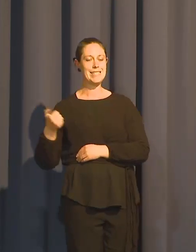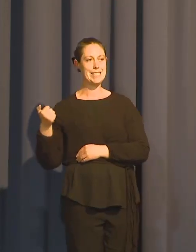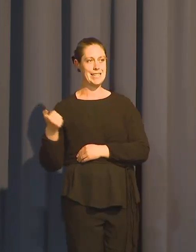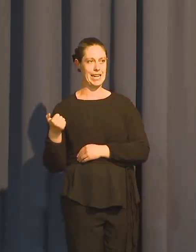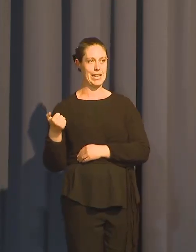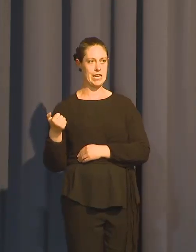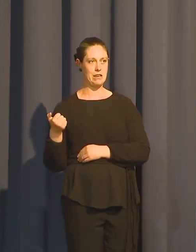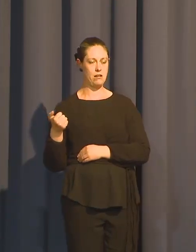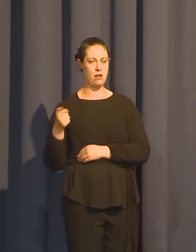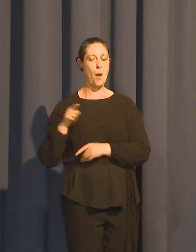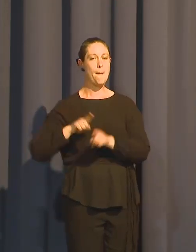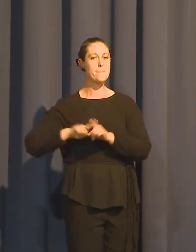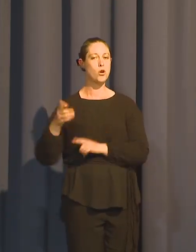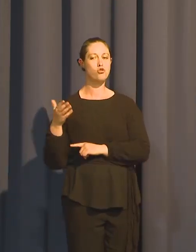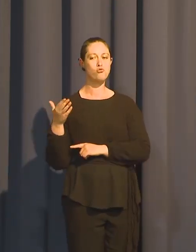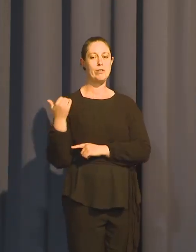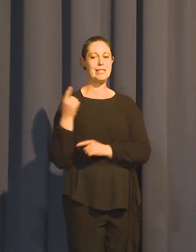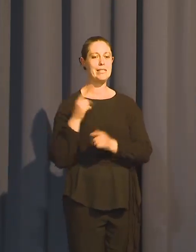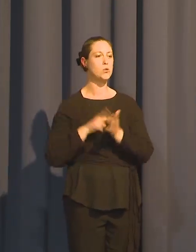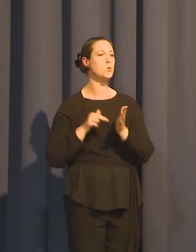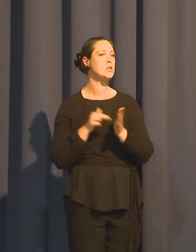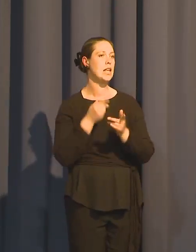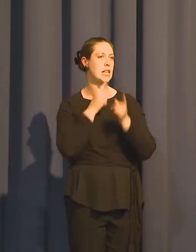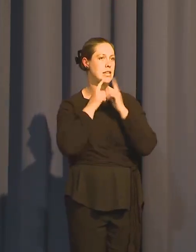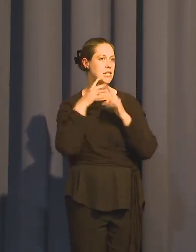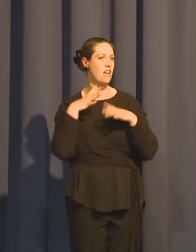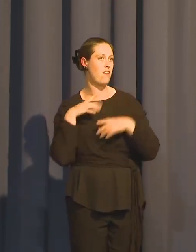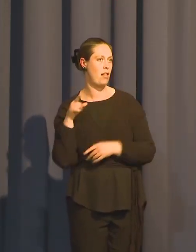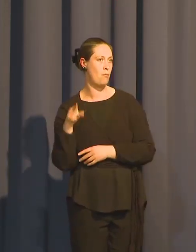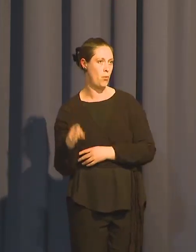that's the most recent New Zealand data that we have available.